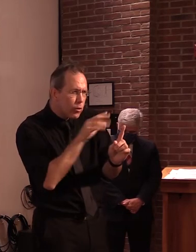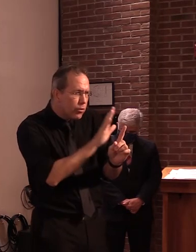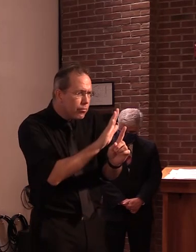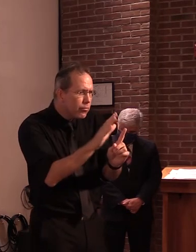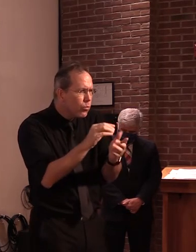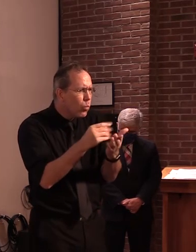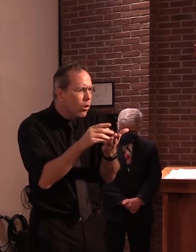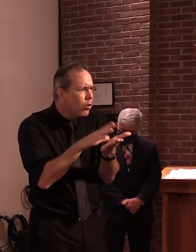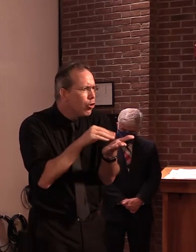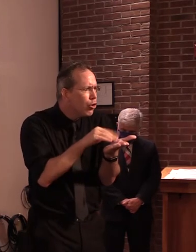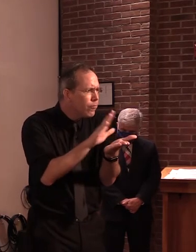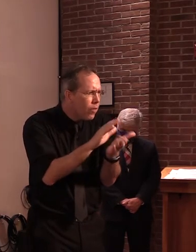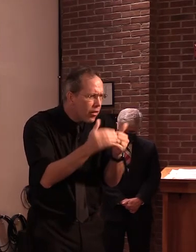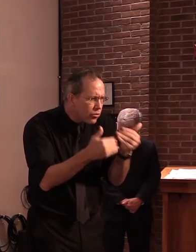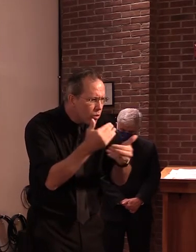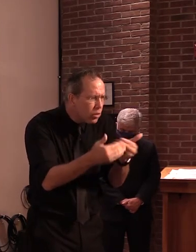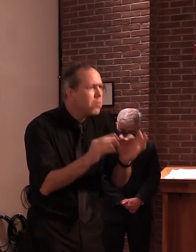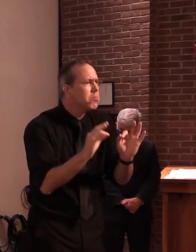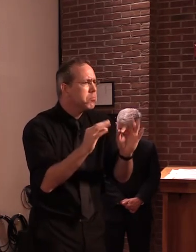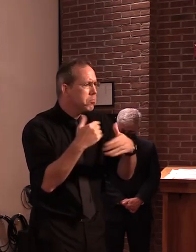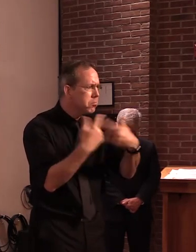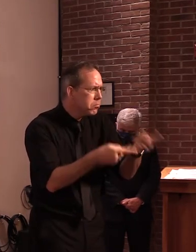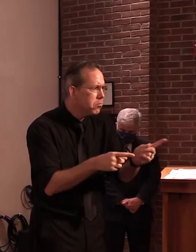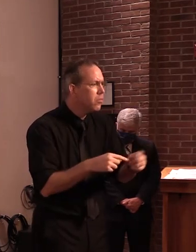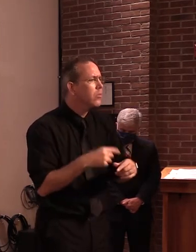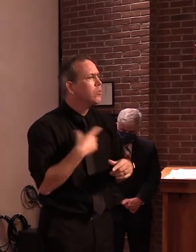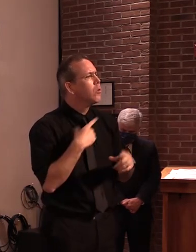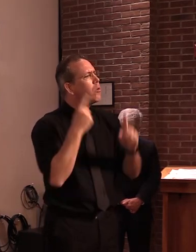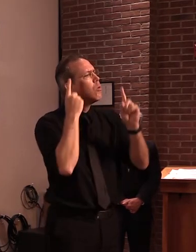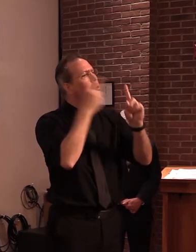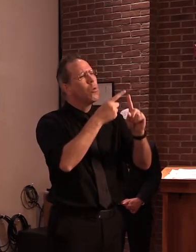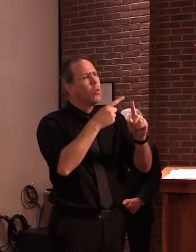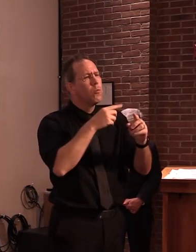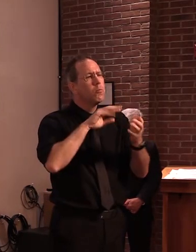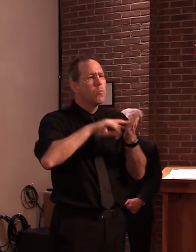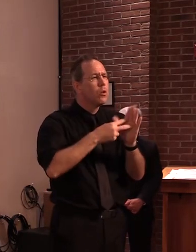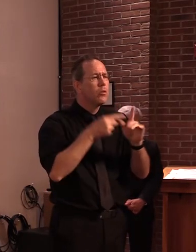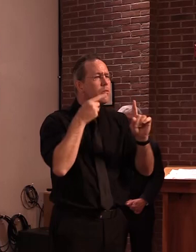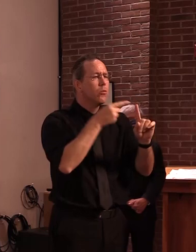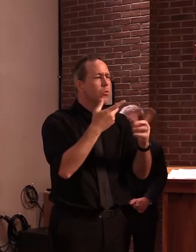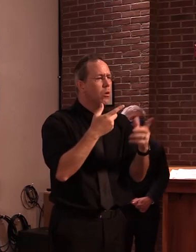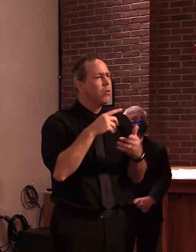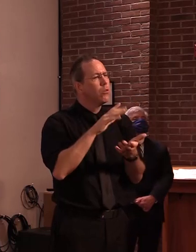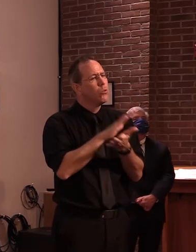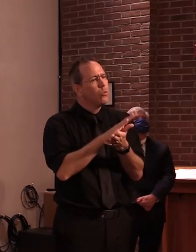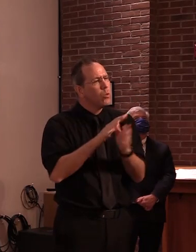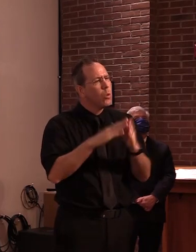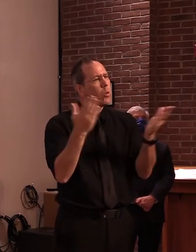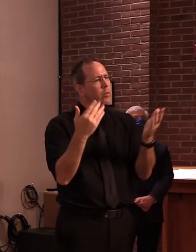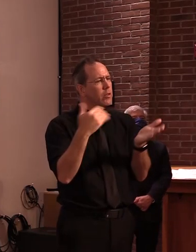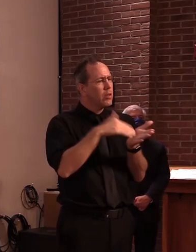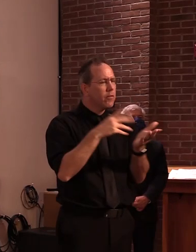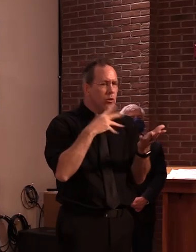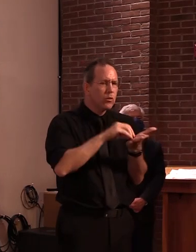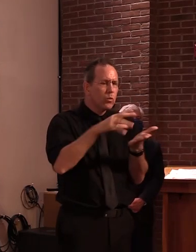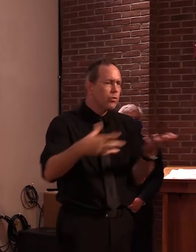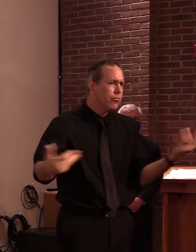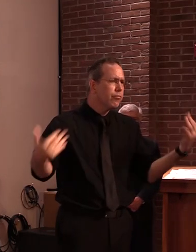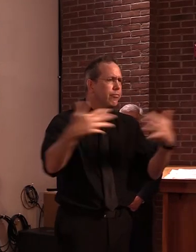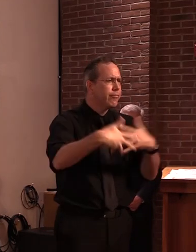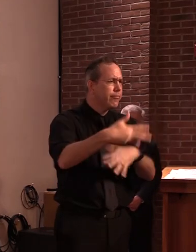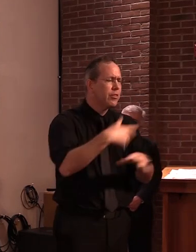those routines reestablished, because those routines themselves are just vital to student development and they're vital to our communities. Great, thank you